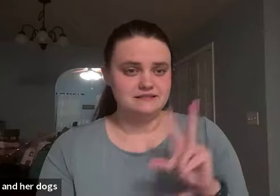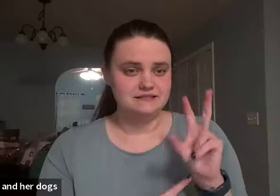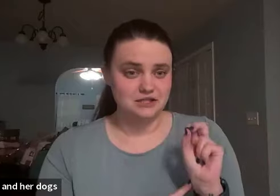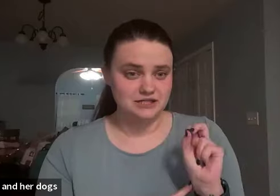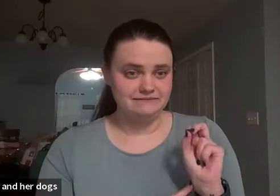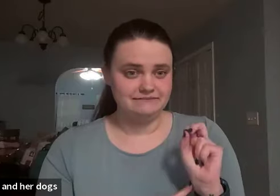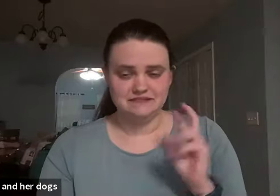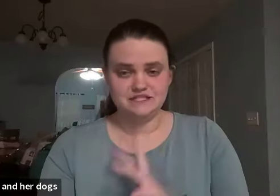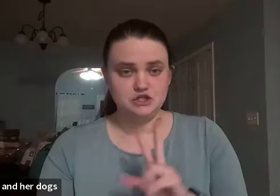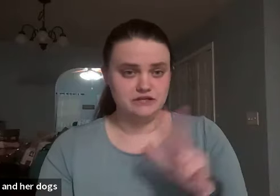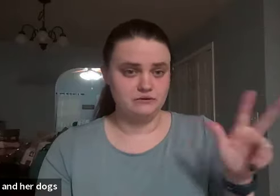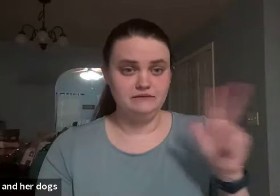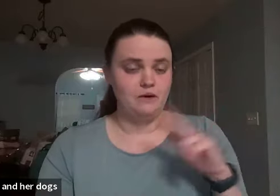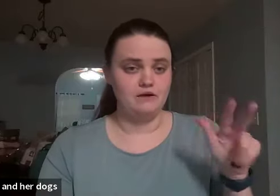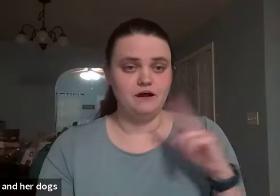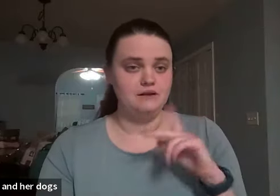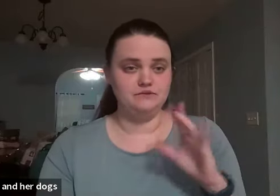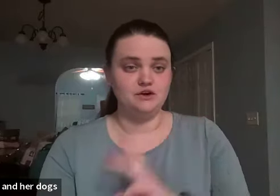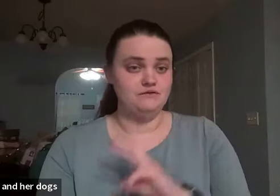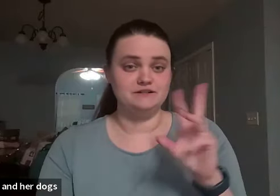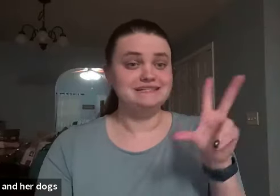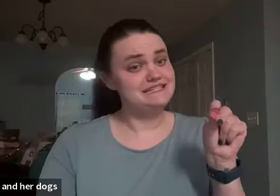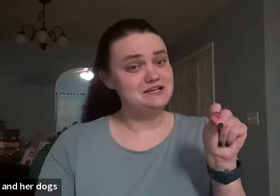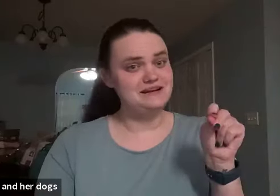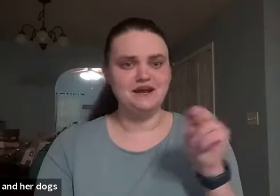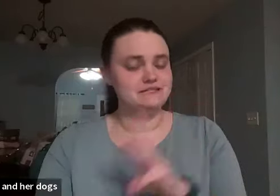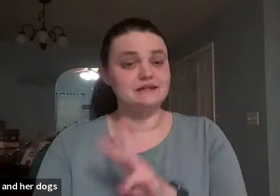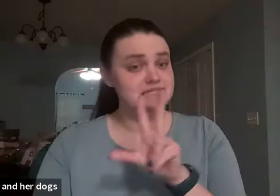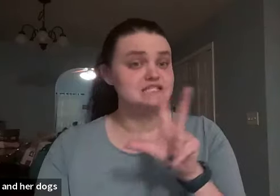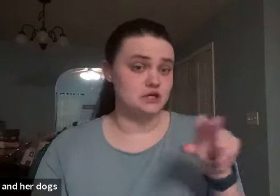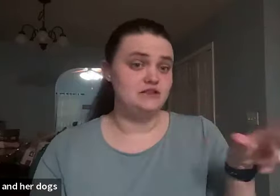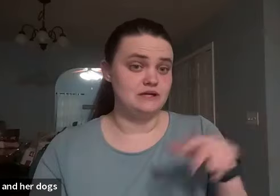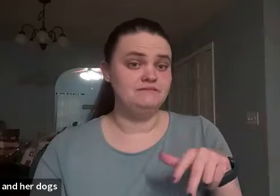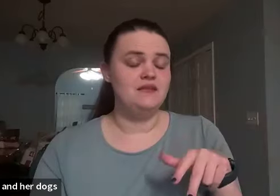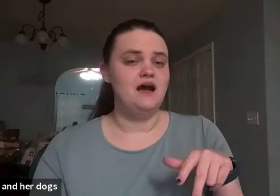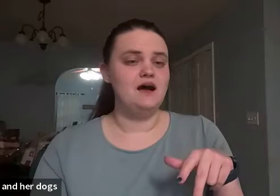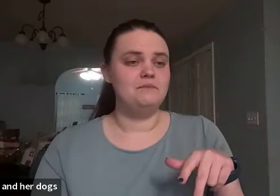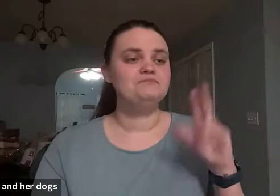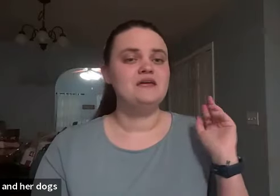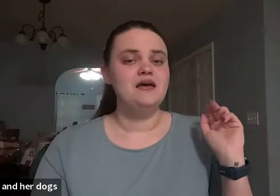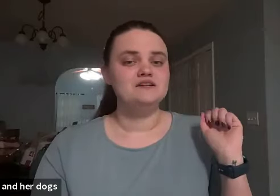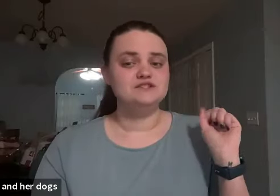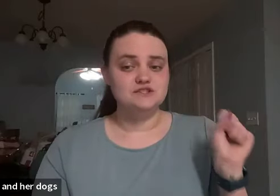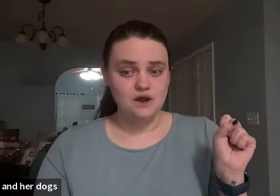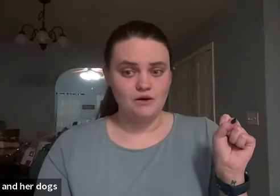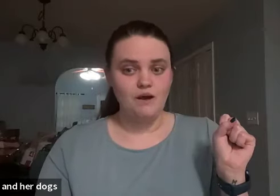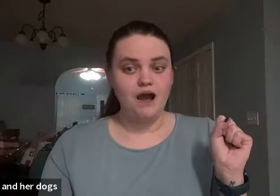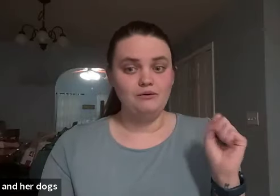now 6:30, 6:33. Wow, I'm just over here saying 6:30. No, it's not. It's 6:33. Um, So I